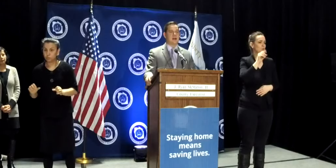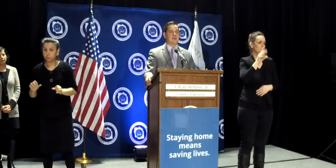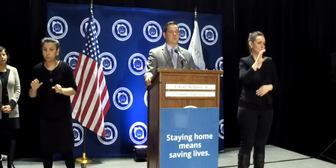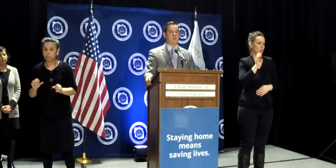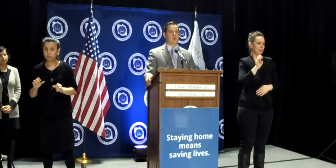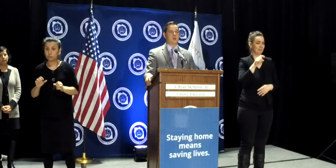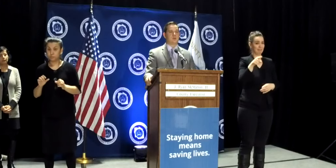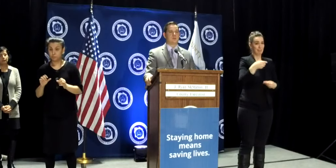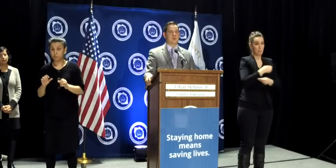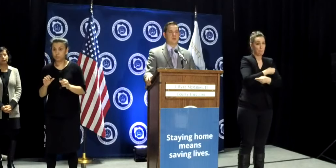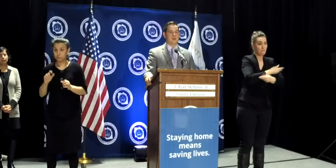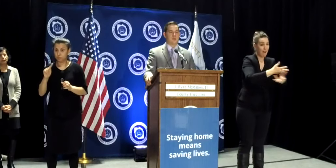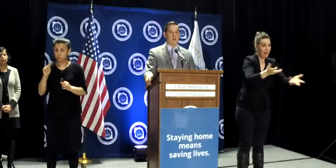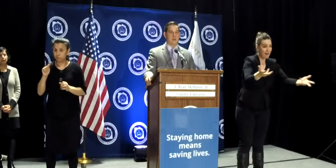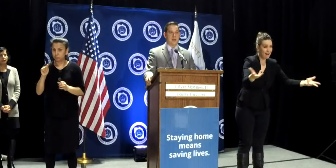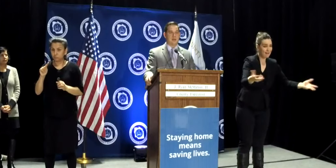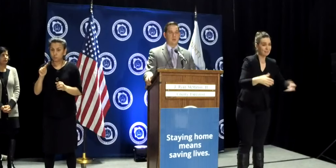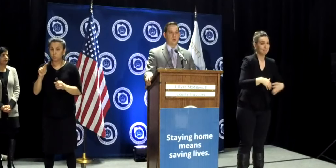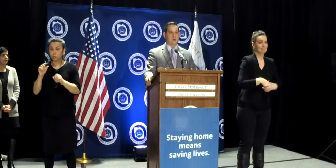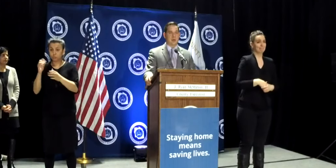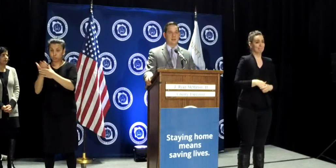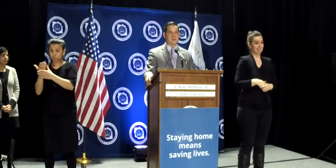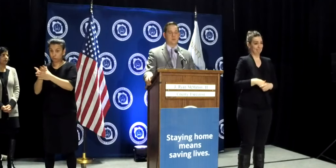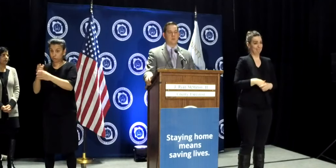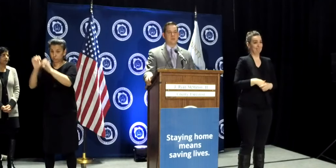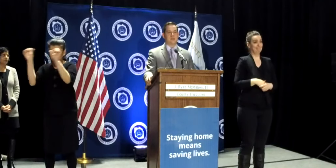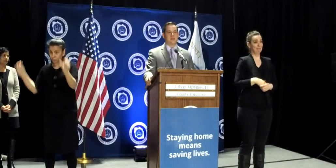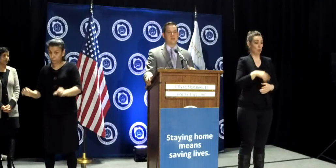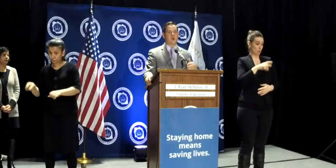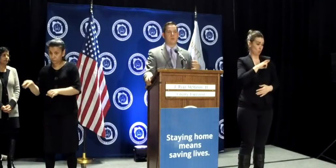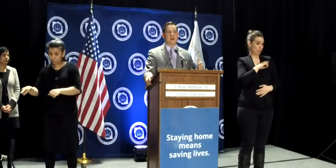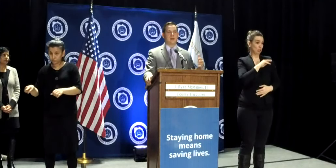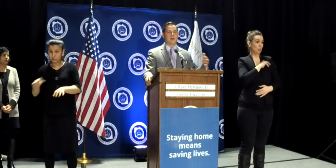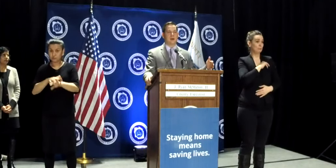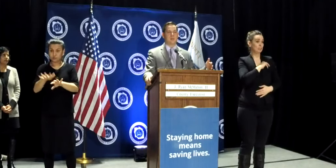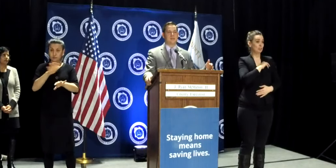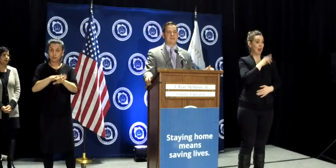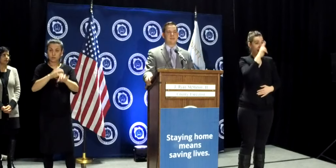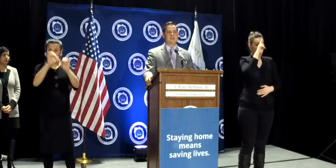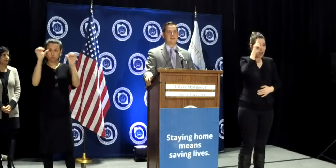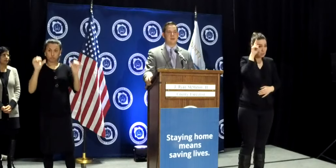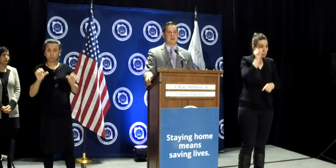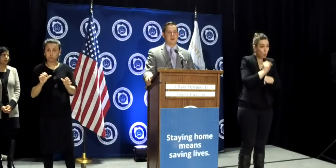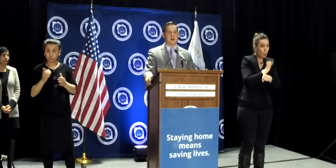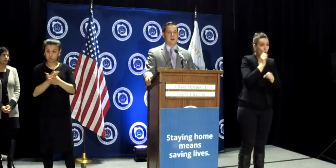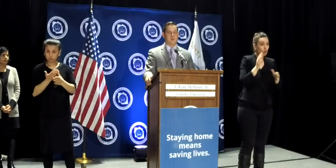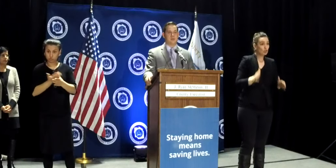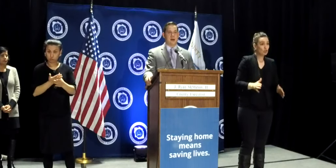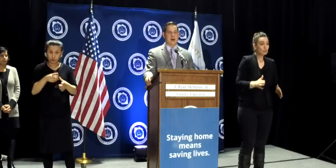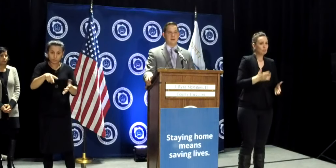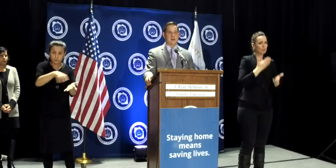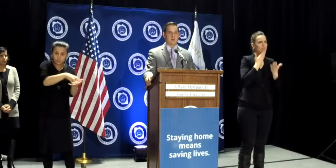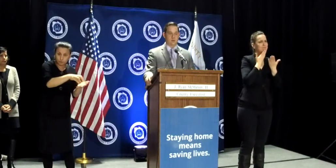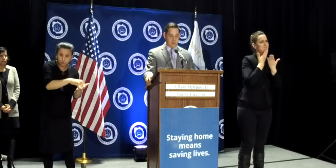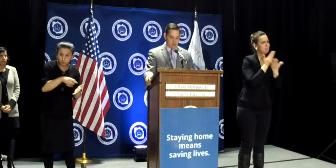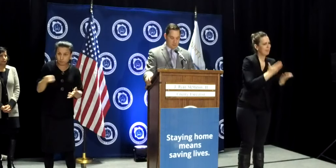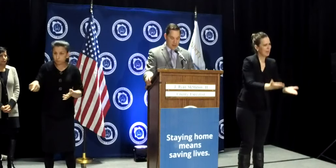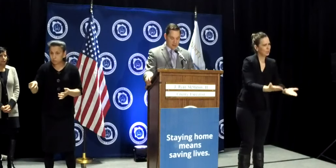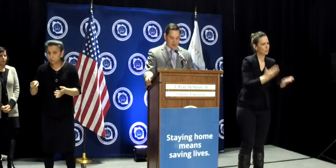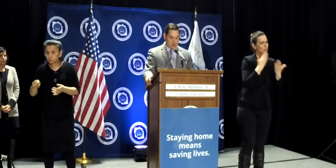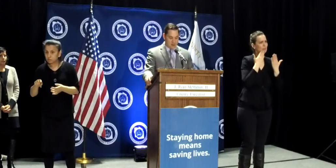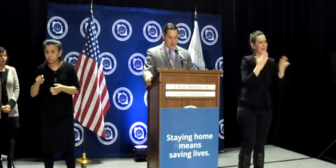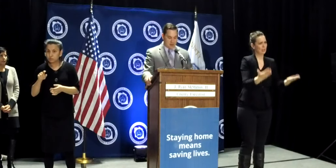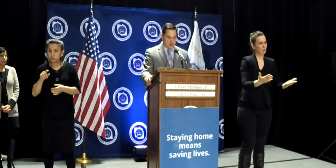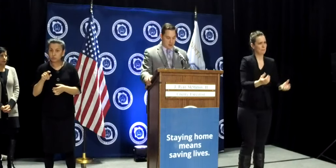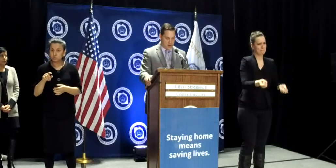Mission, and hospital workers. So thank you. We're seeing so many businesses respond and really give